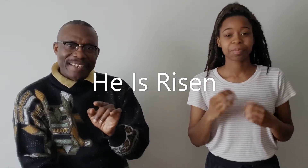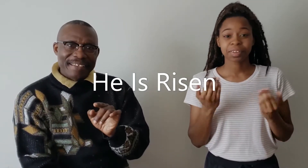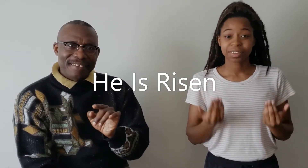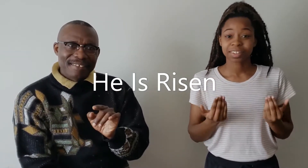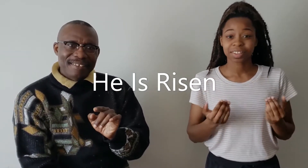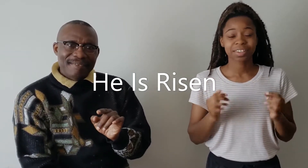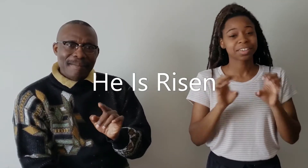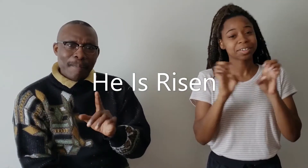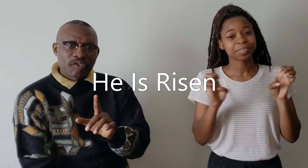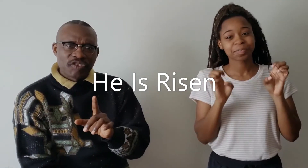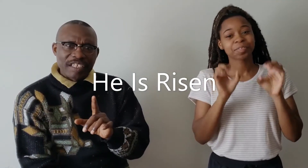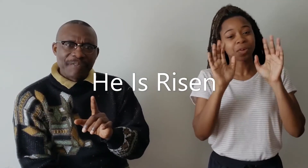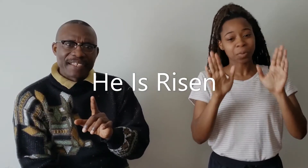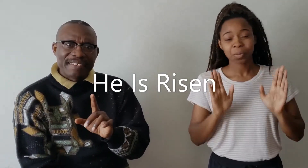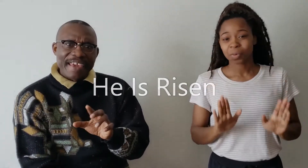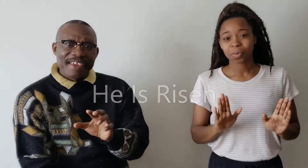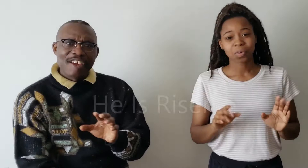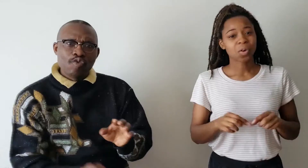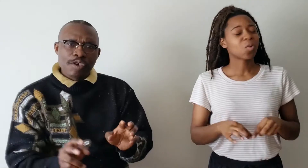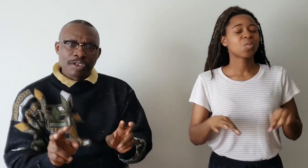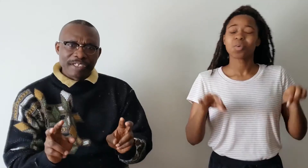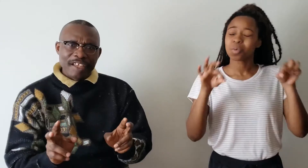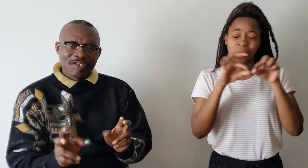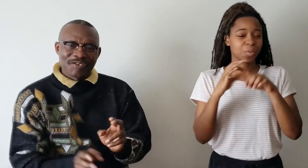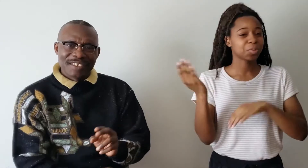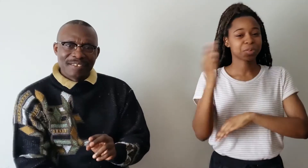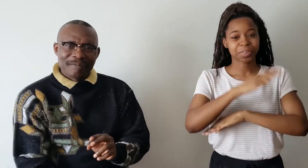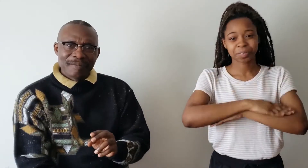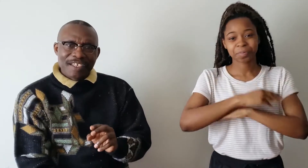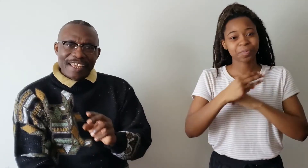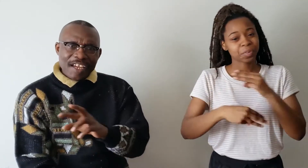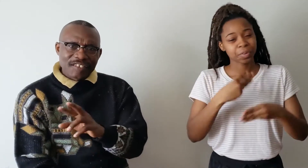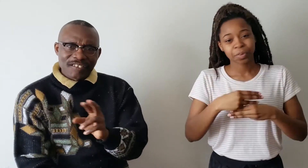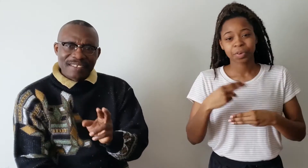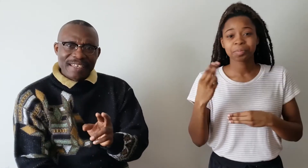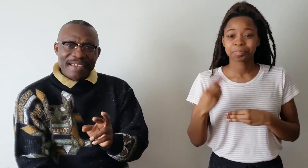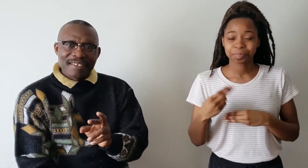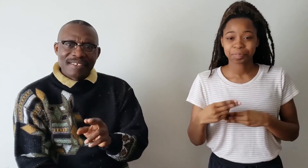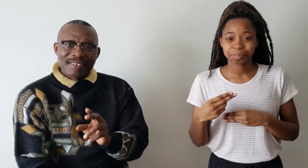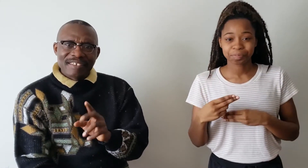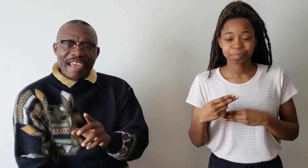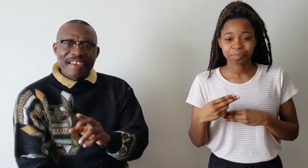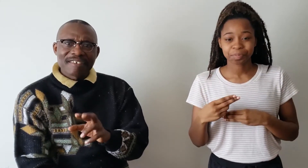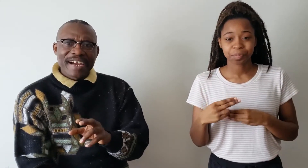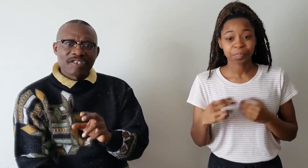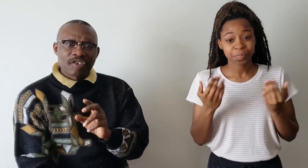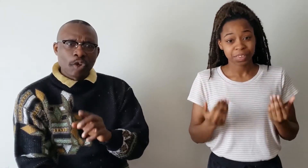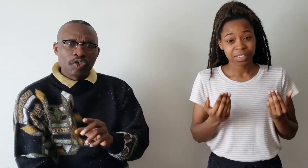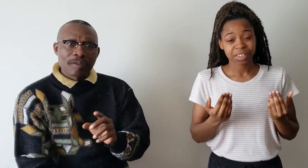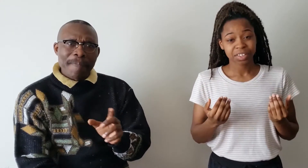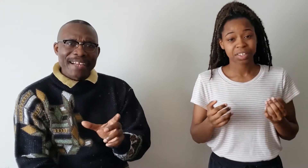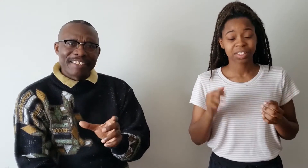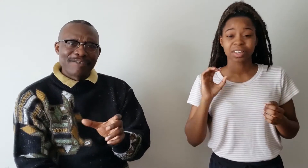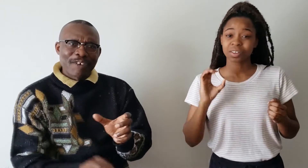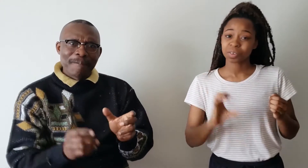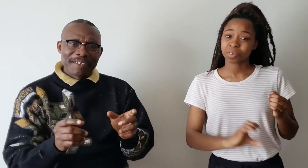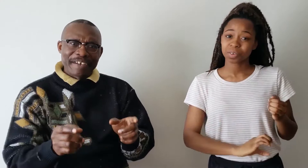Sunday, the most significant day in world history. Easter Sunday, the day Christ rose bodily from the